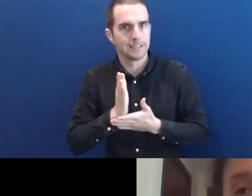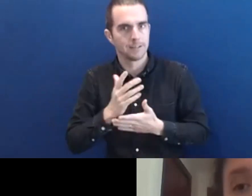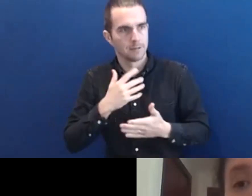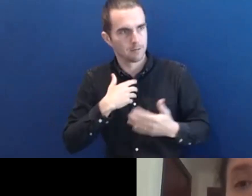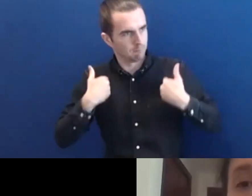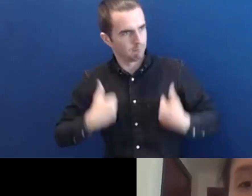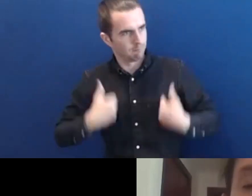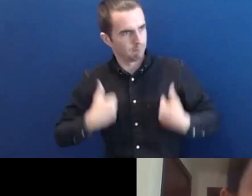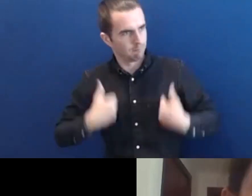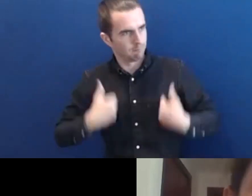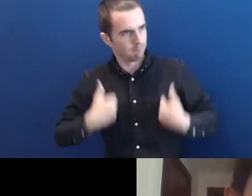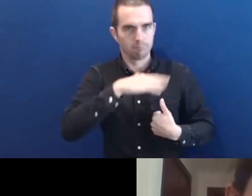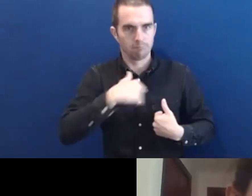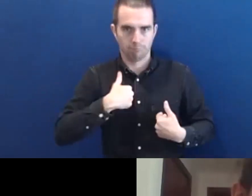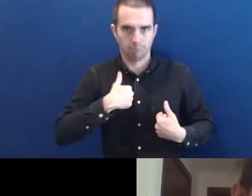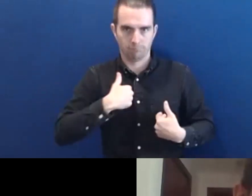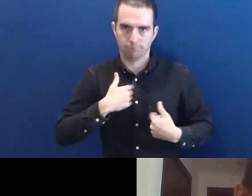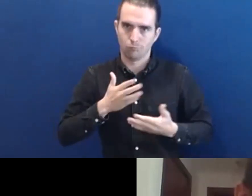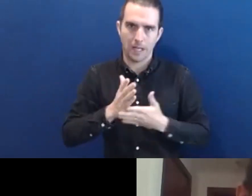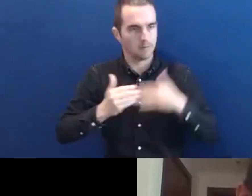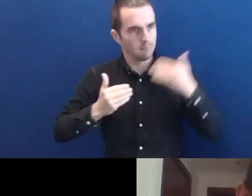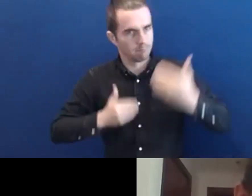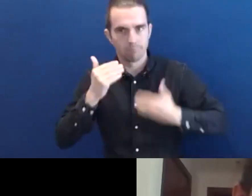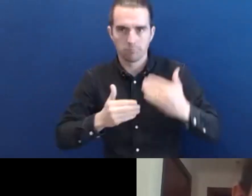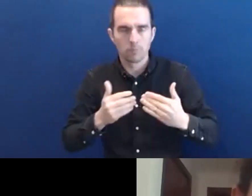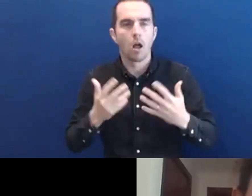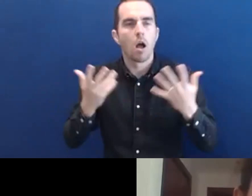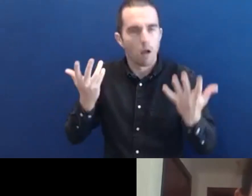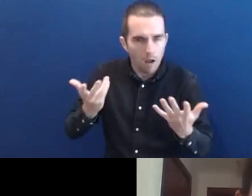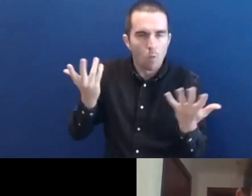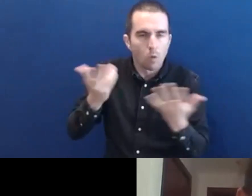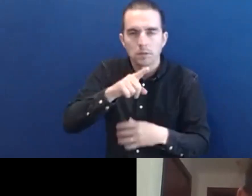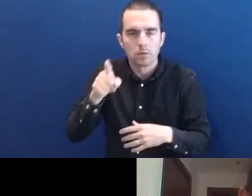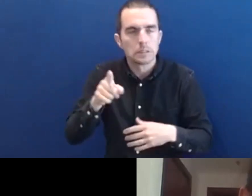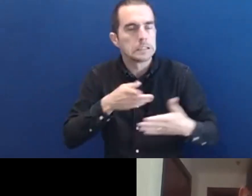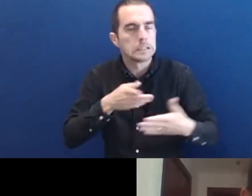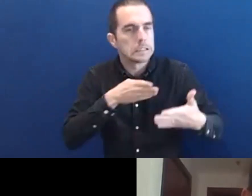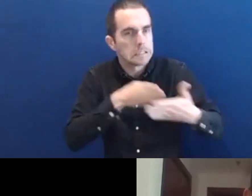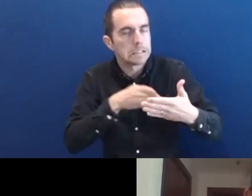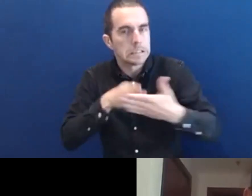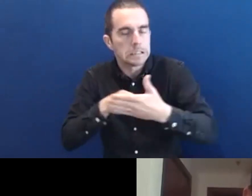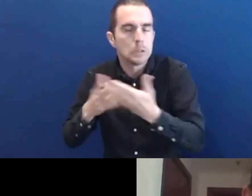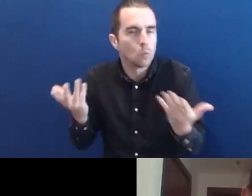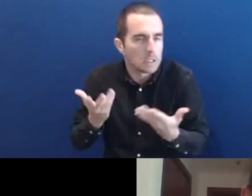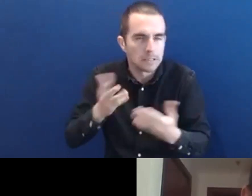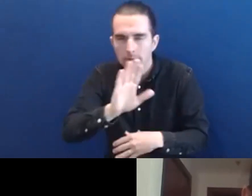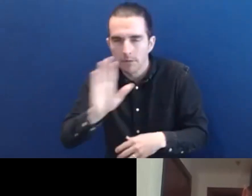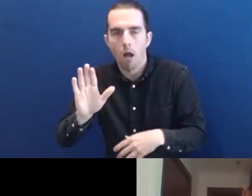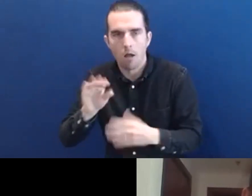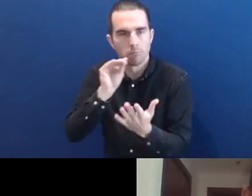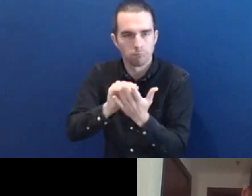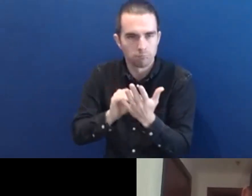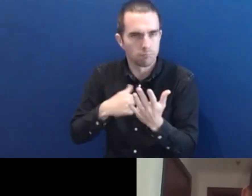youth. And I think it is, we're open to any feedback and partnerships to also be able to do that with people with